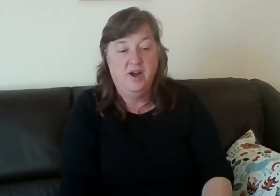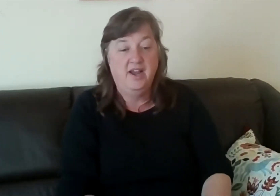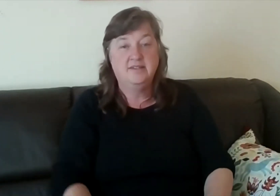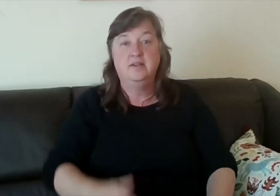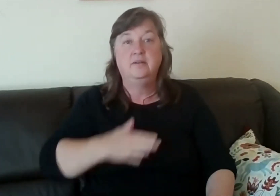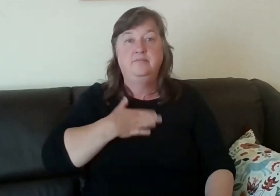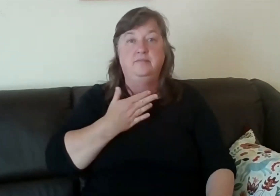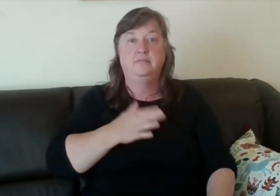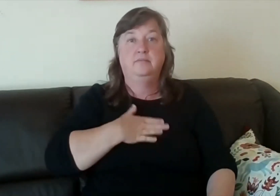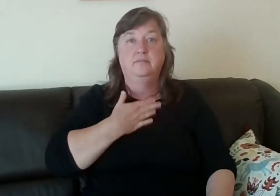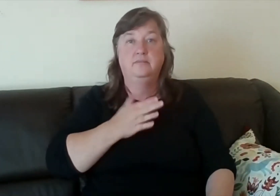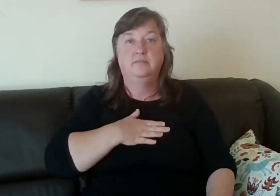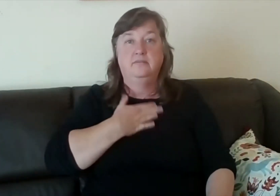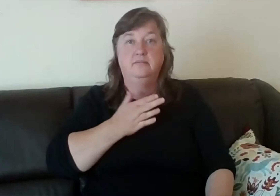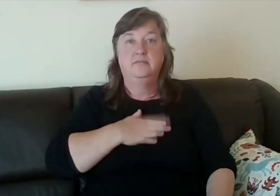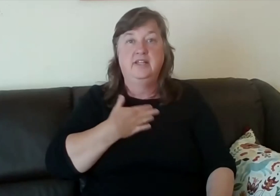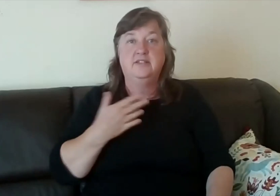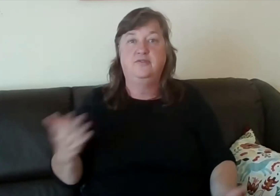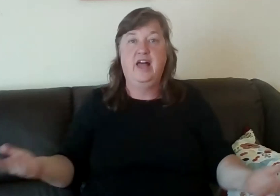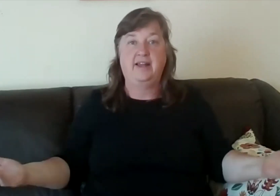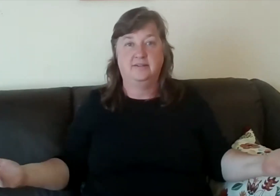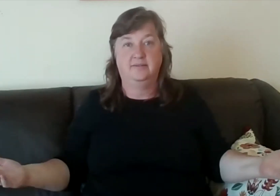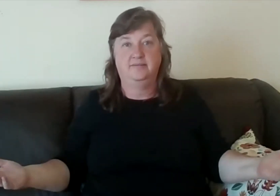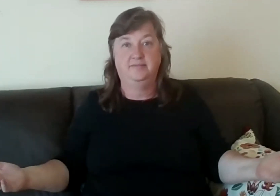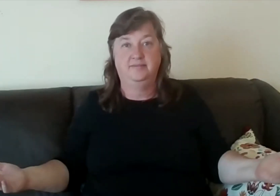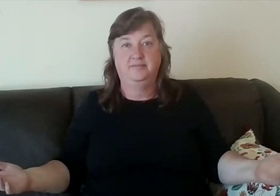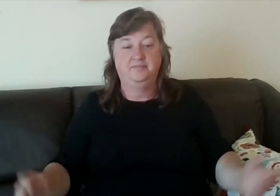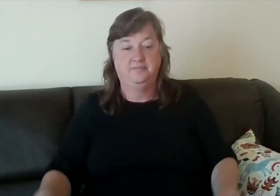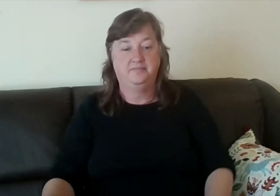Otherwise, it's flat.